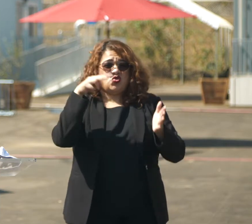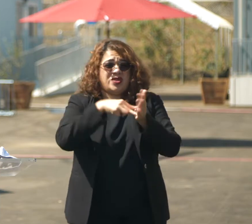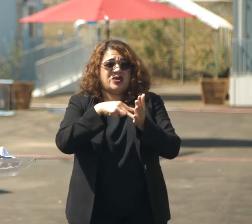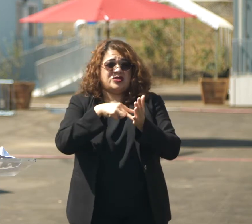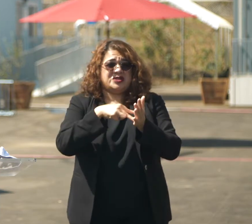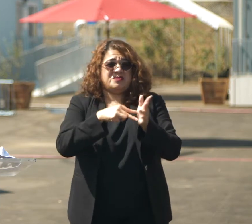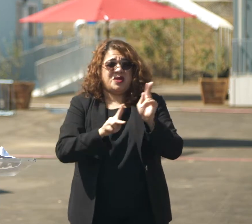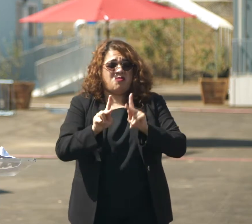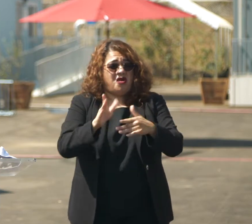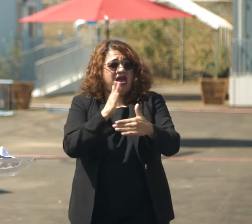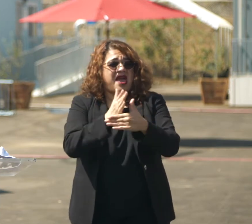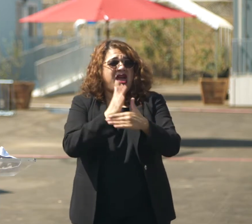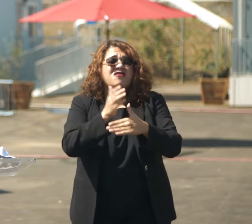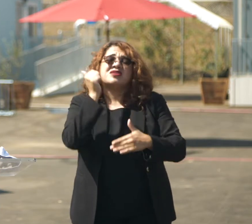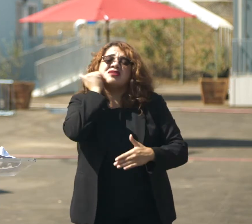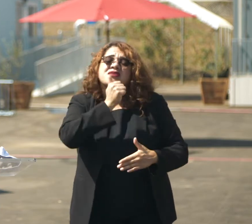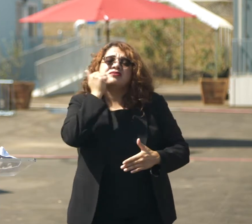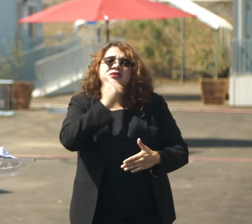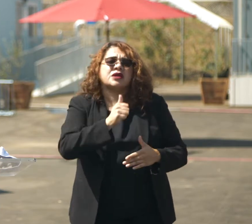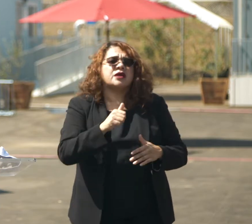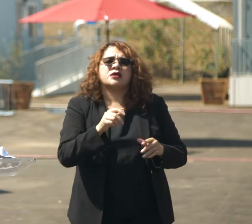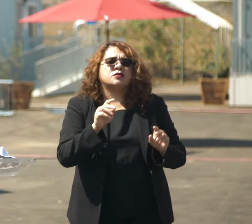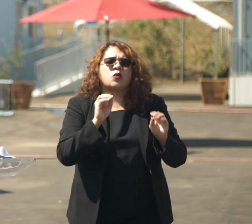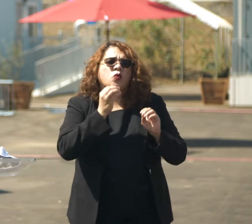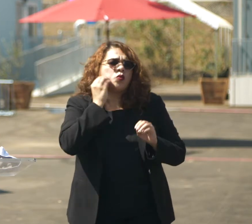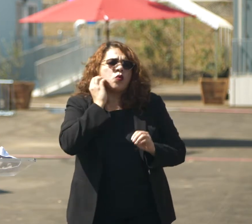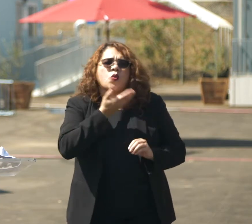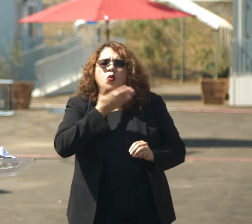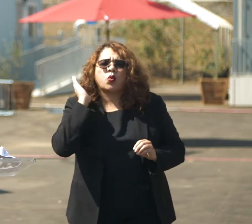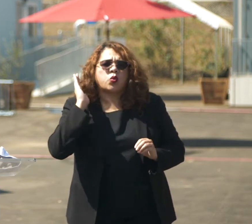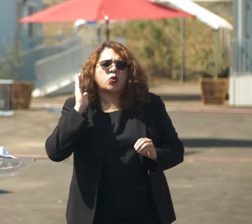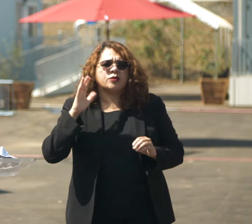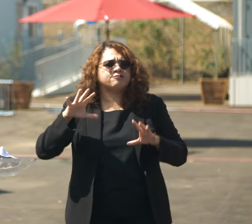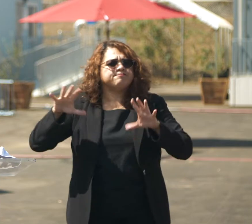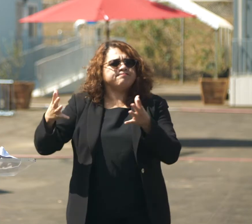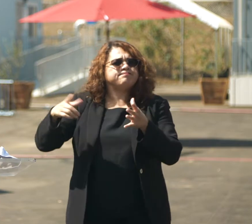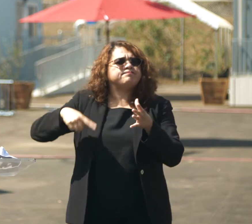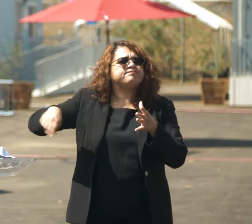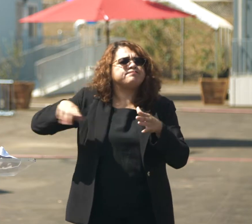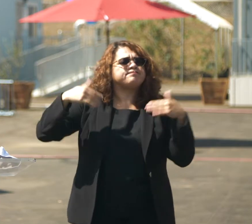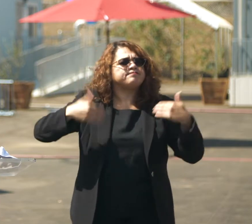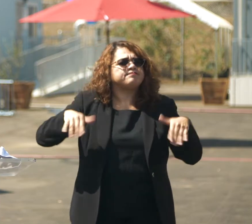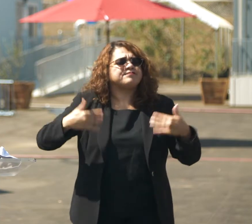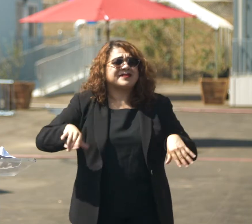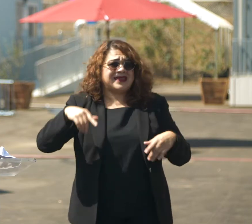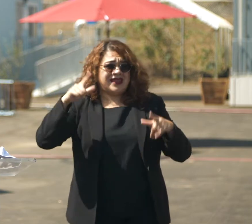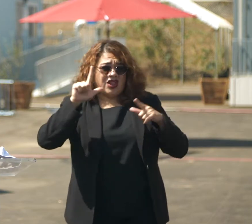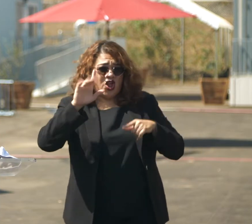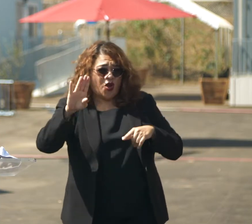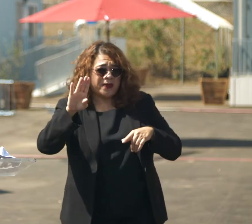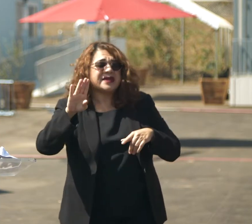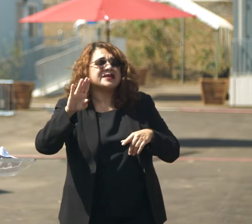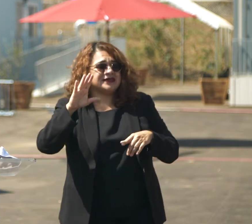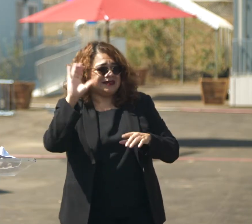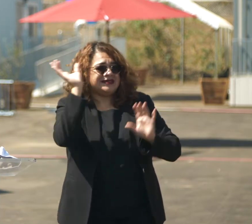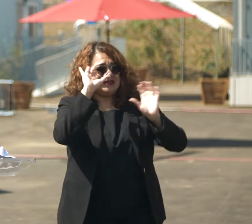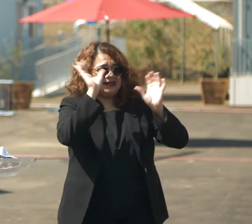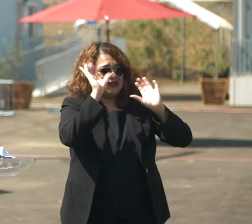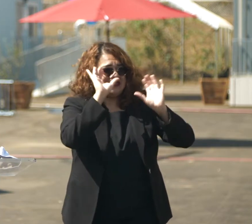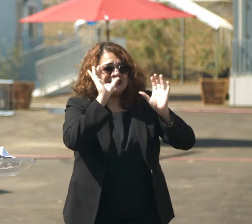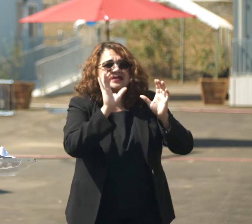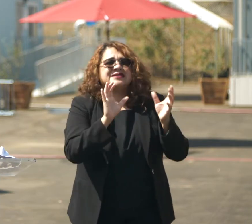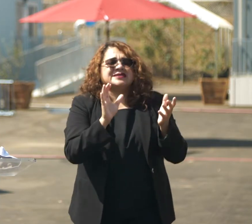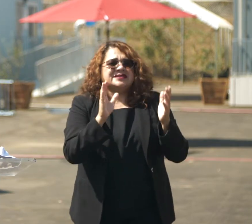experiencing homelessness right here in Long Beach. This is not an issue that can be solved alone by the city, but as a community, we can